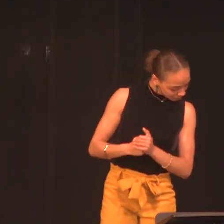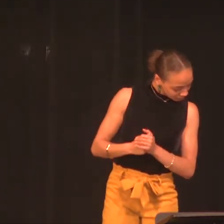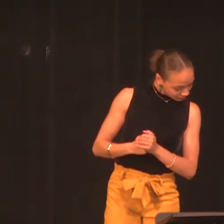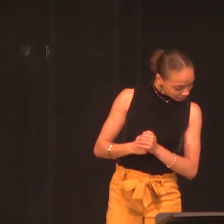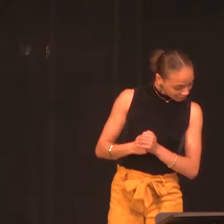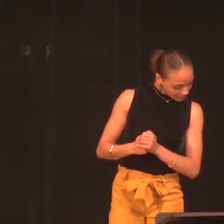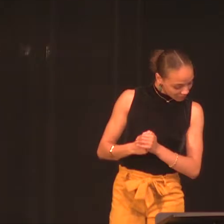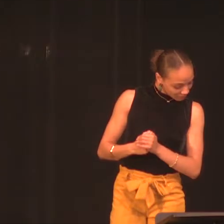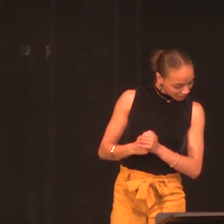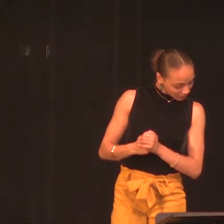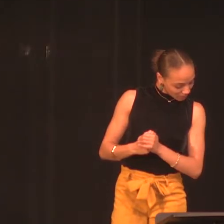your feelings.